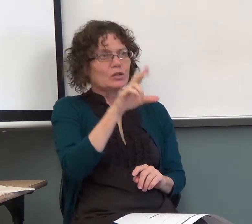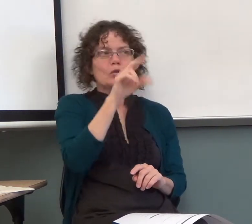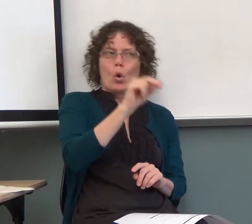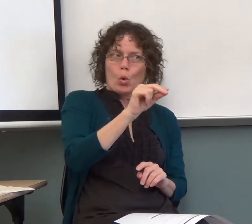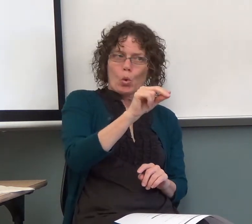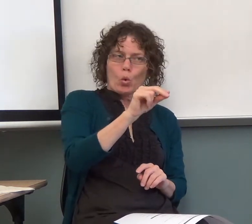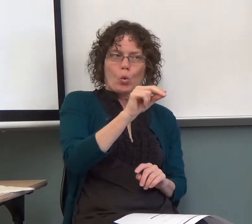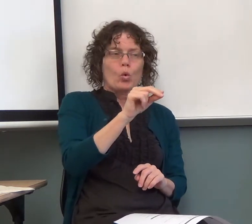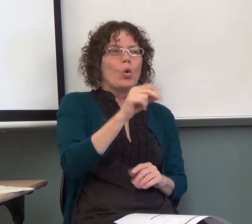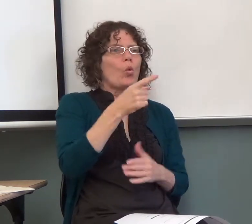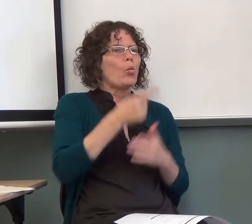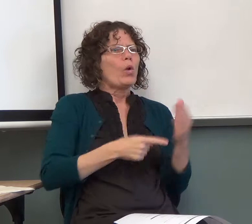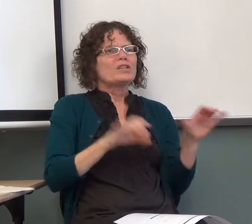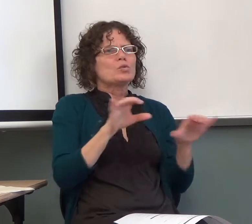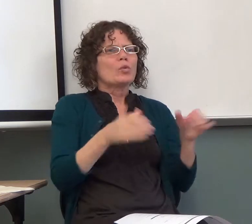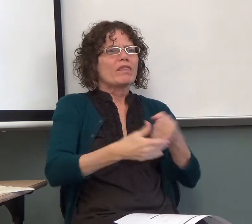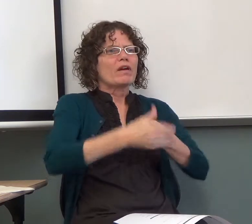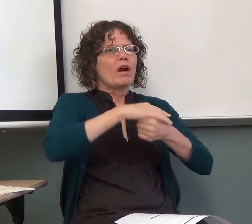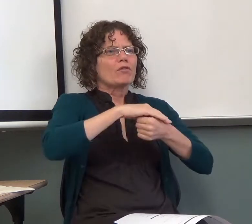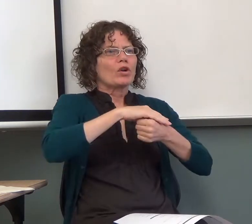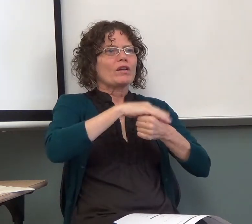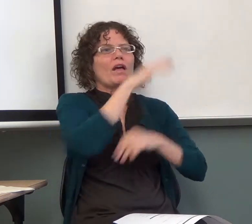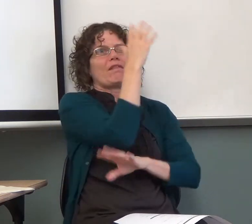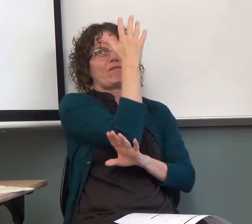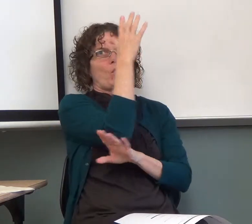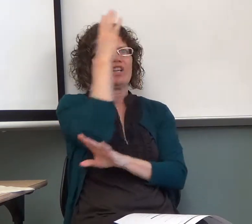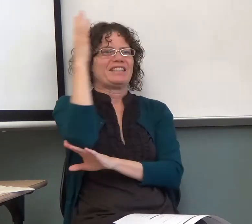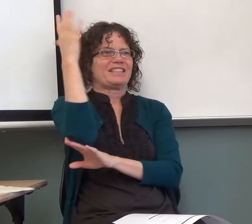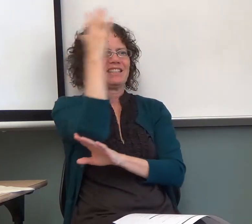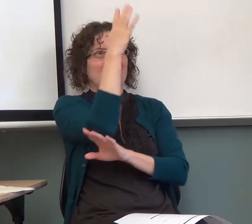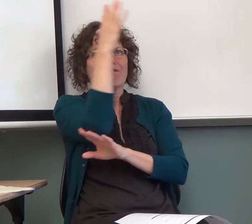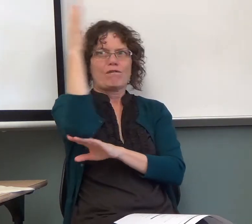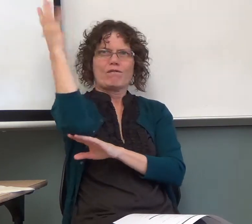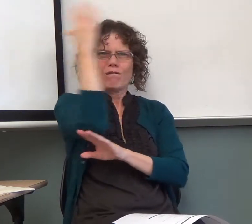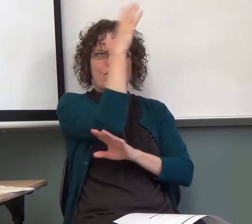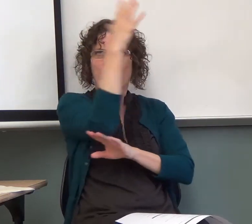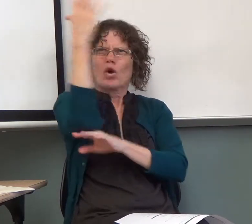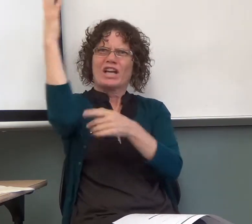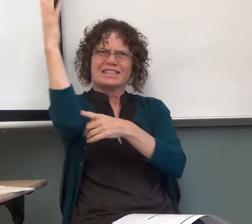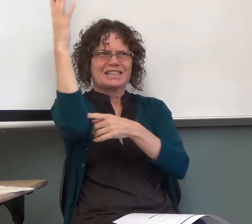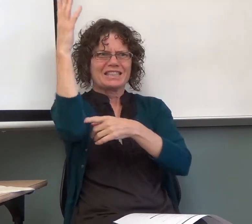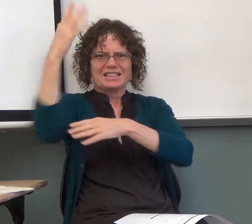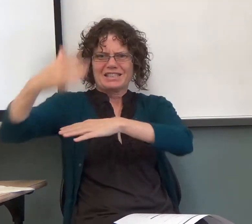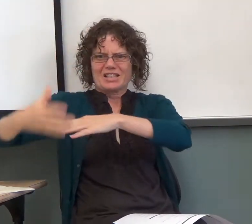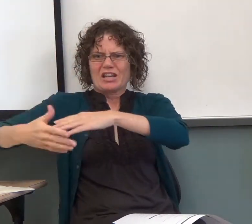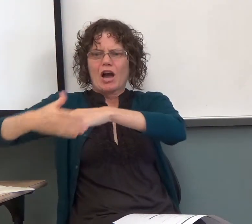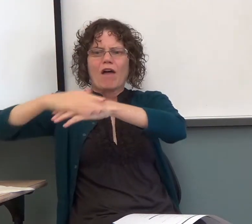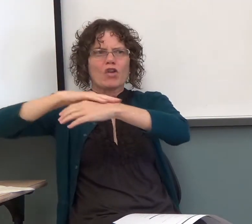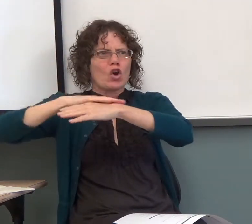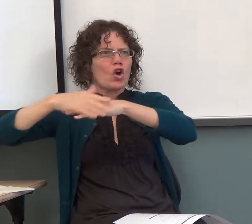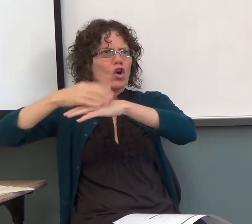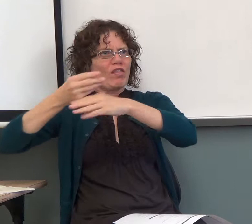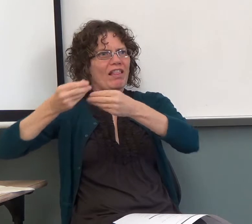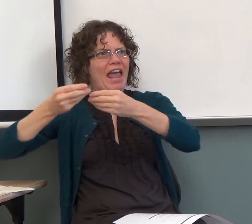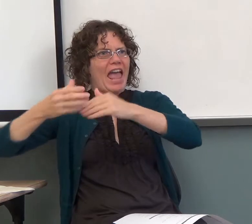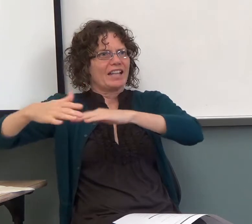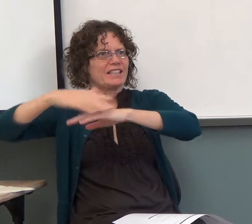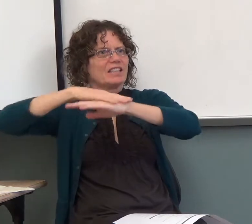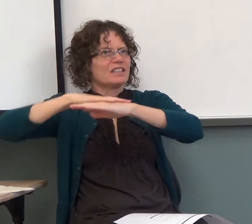What's doing the covering? Forest. Forests. Forests cover. Yeah, I read So forest. let's look at our format up here just to see what it looks